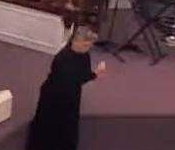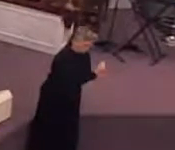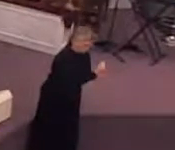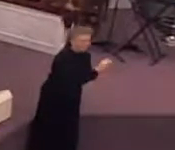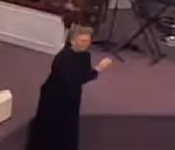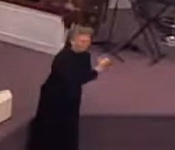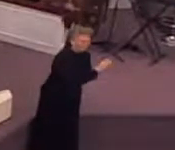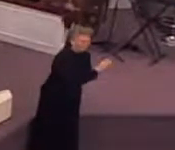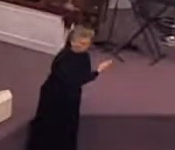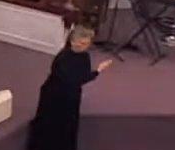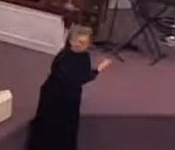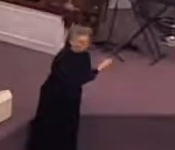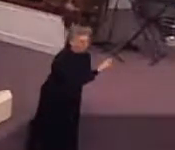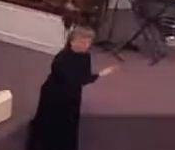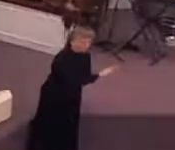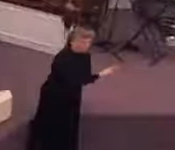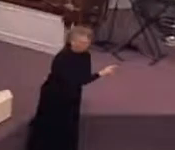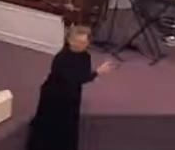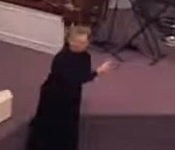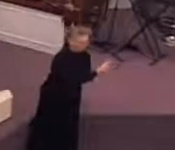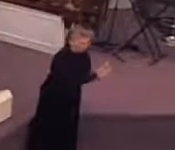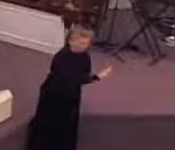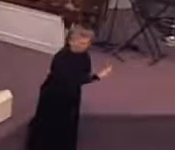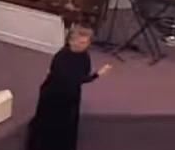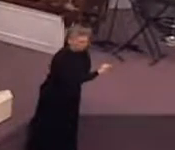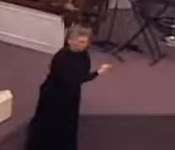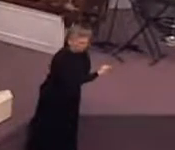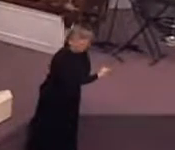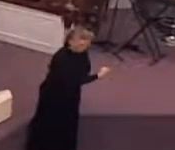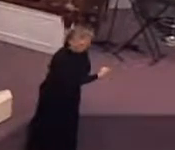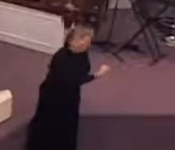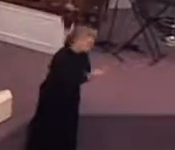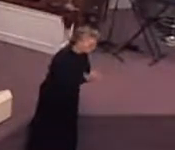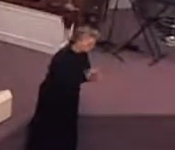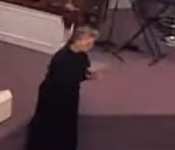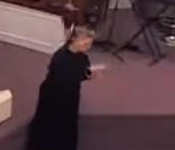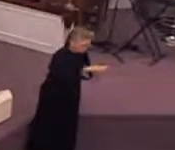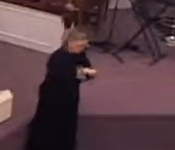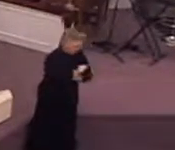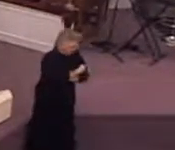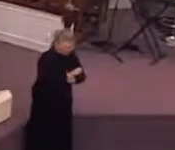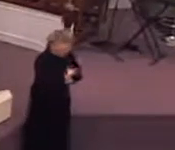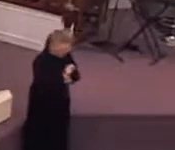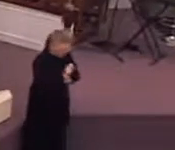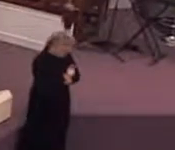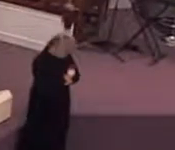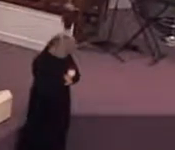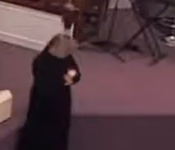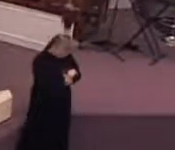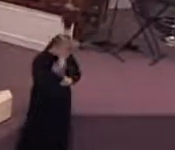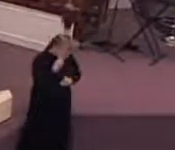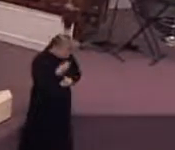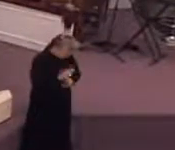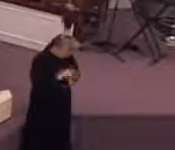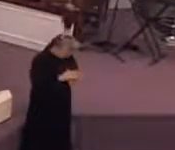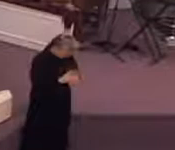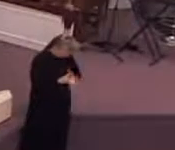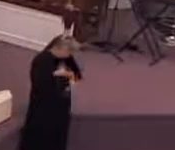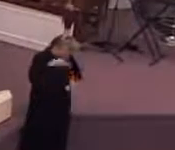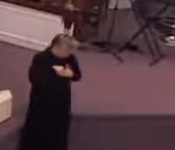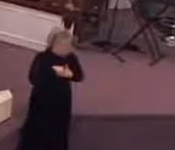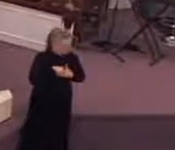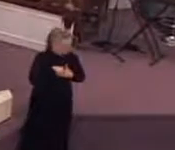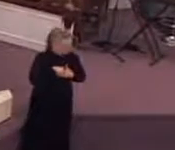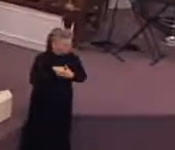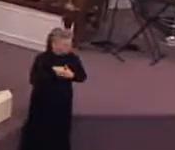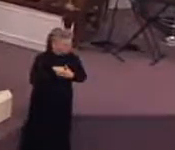John, but when you turn to the book of Acts, you find Jesus in them. There's a difference, amen, than